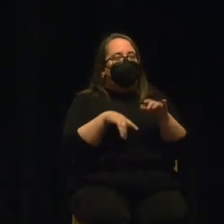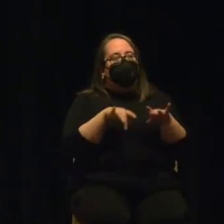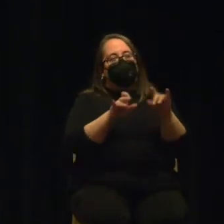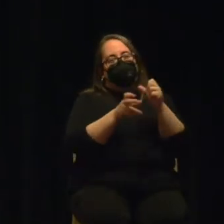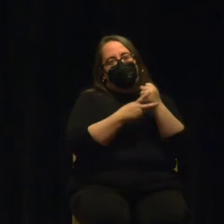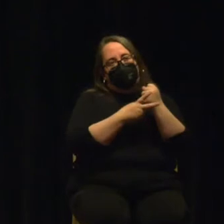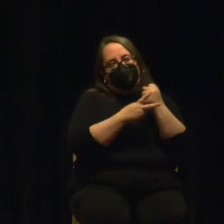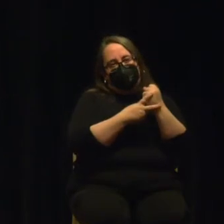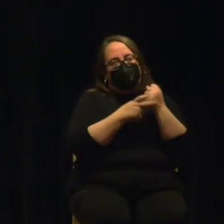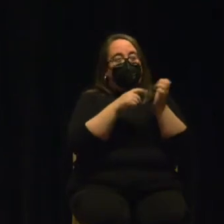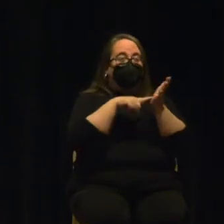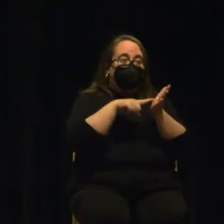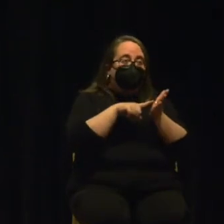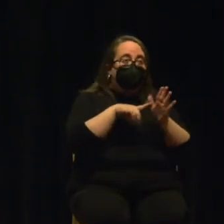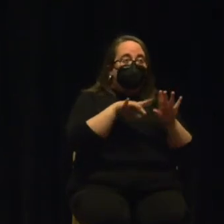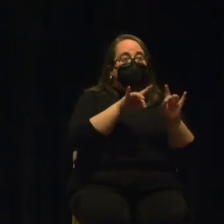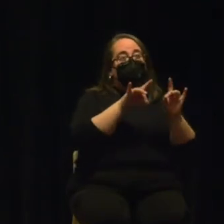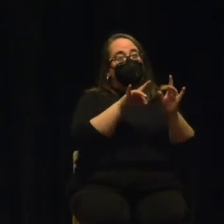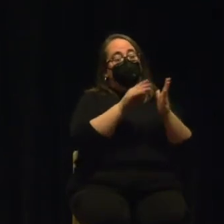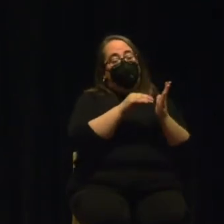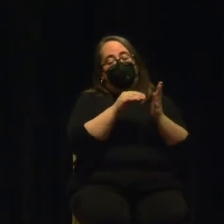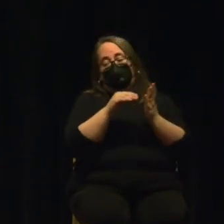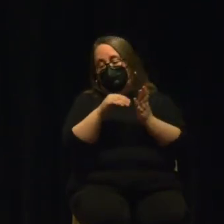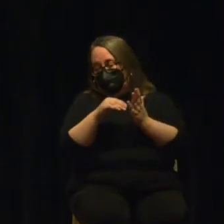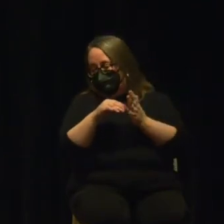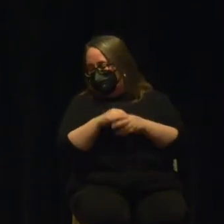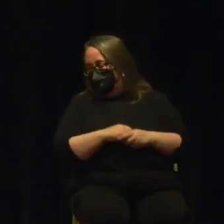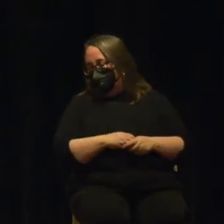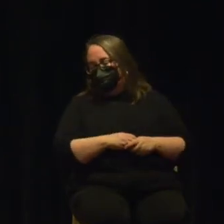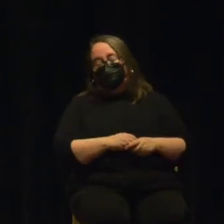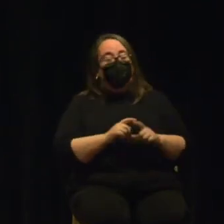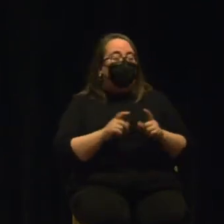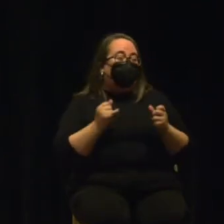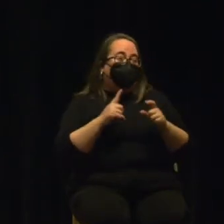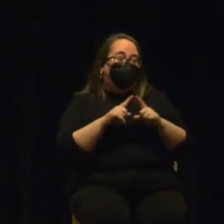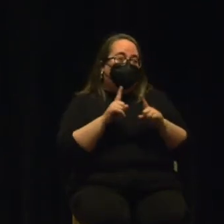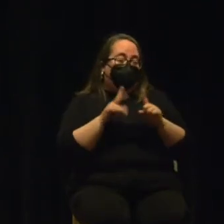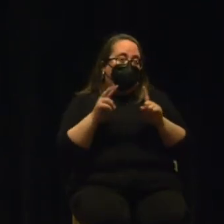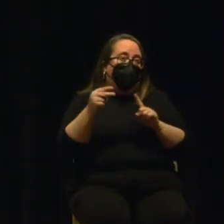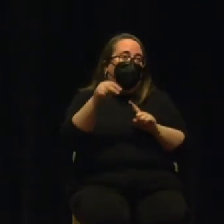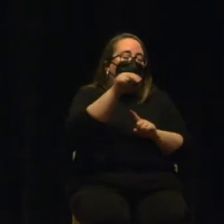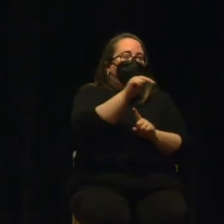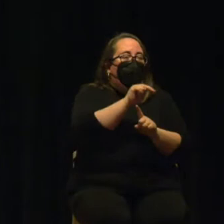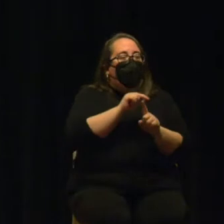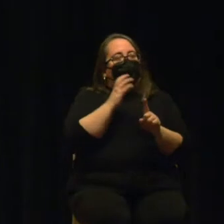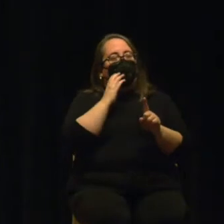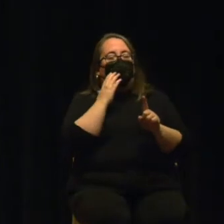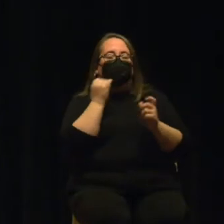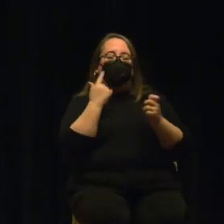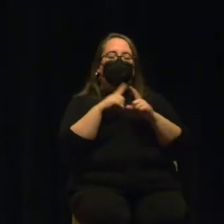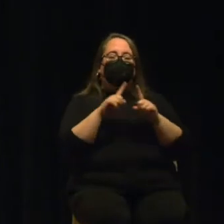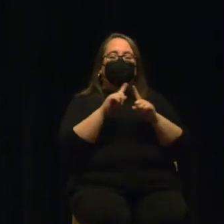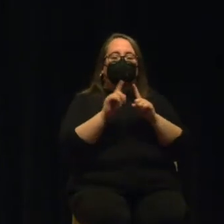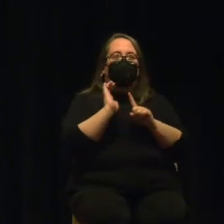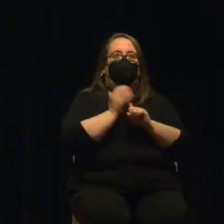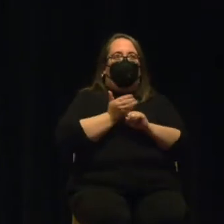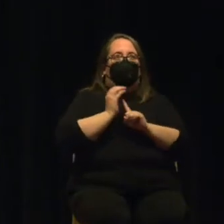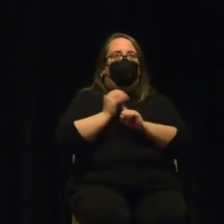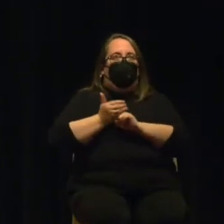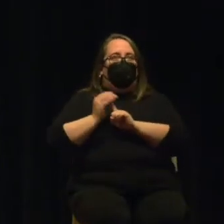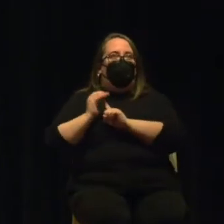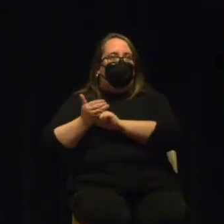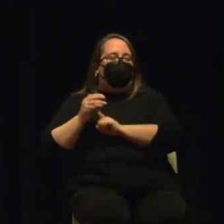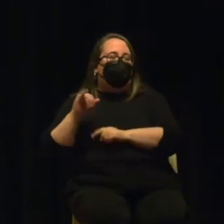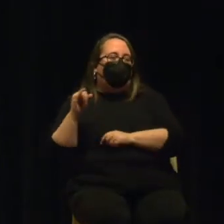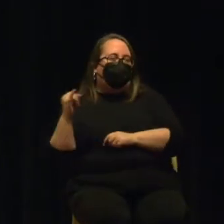did. But there are so many different variations of them. I mean, there were so many different variations of Jack Johnson in his own stories.